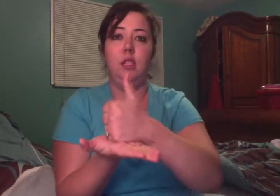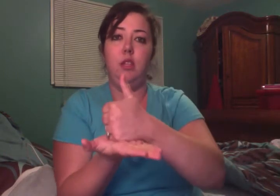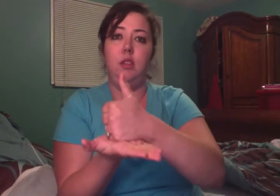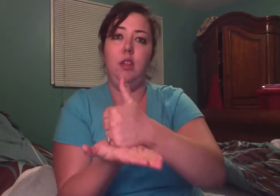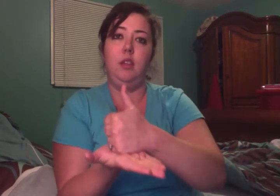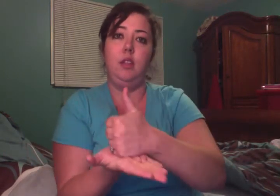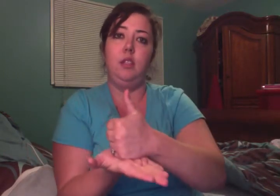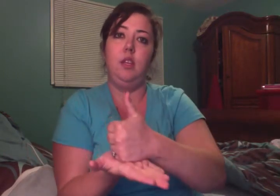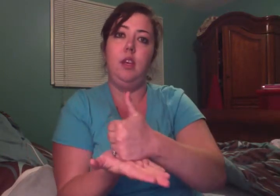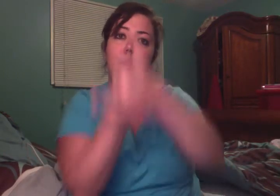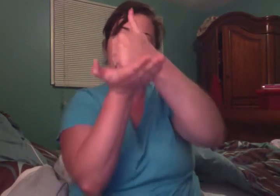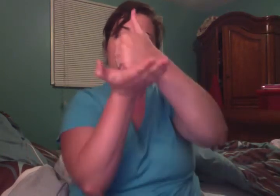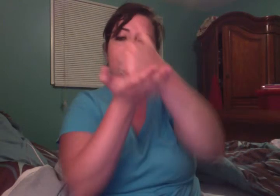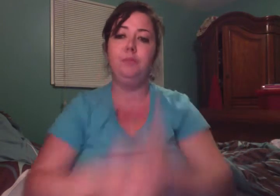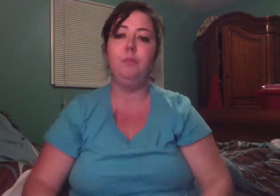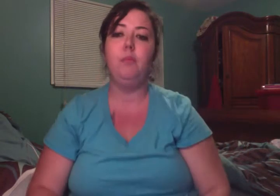hand like this. Help.